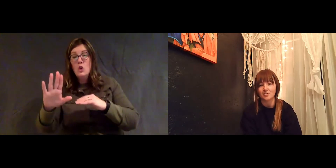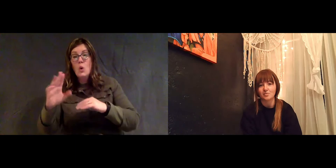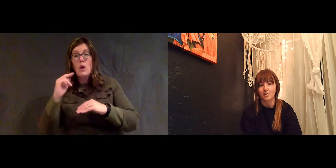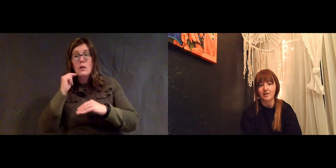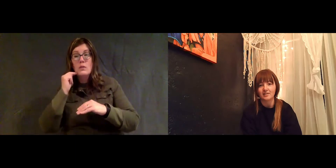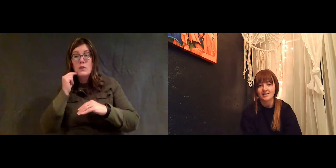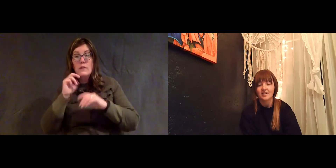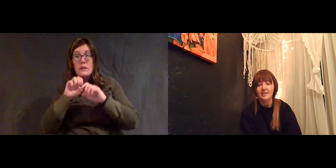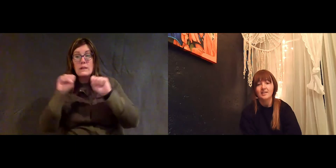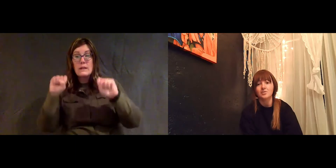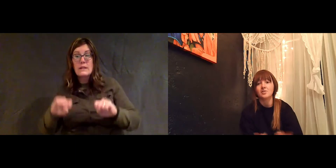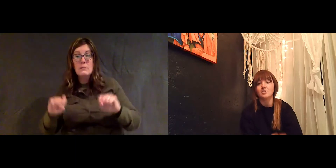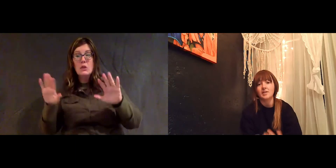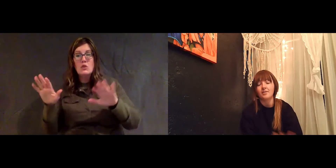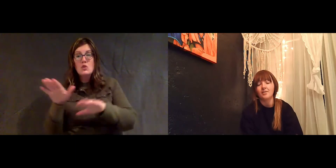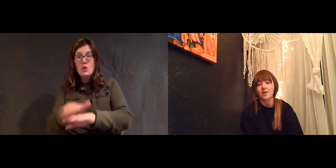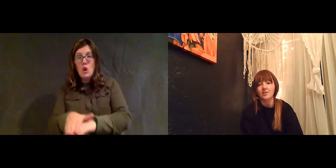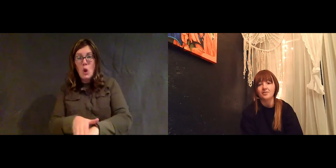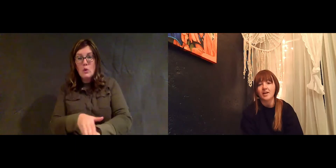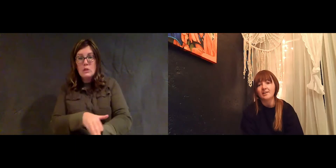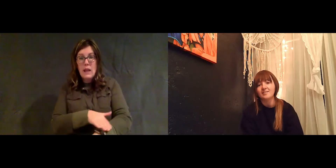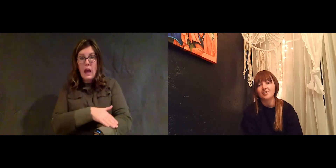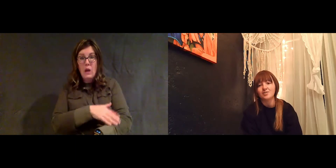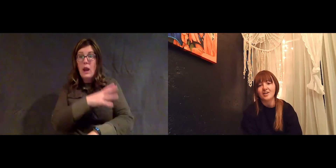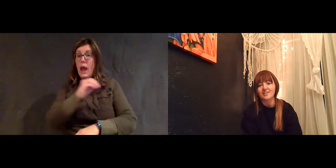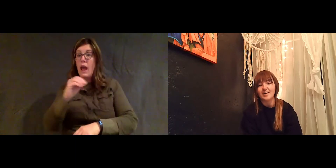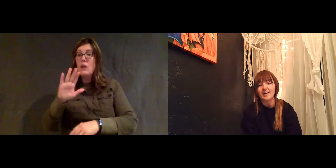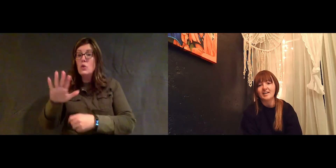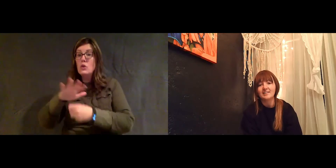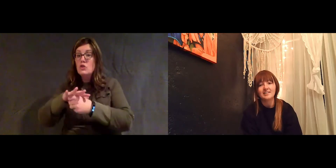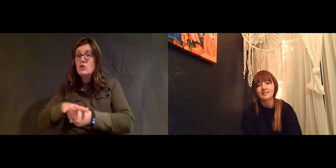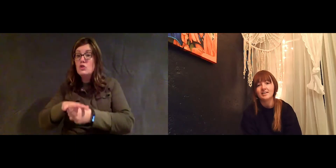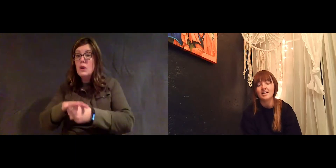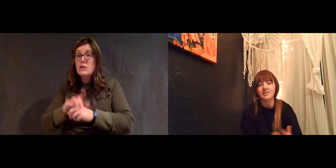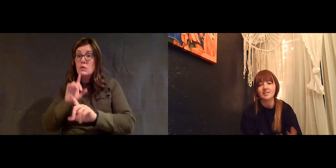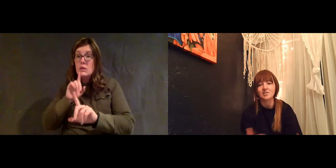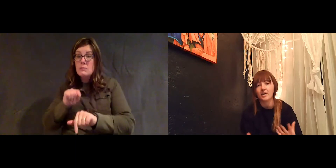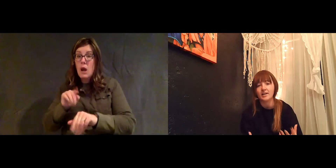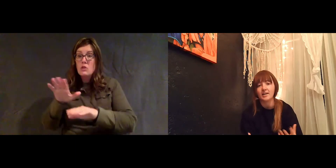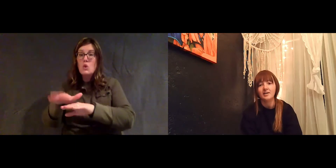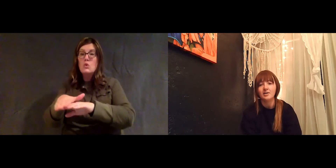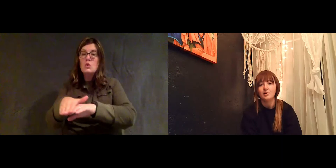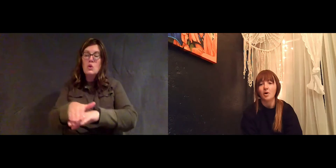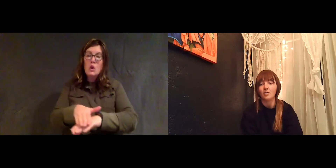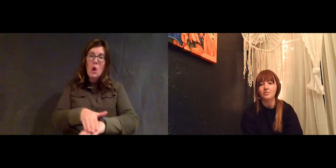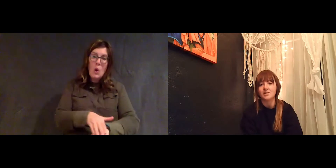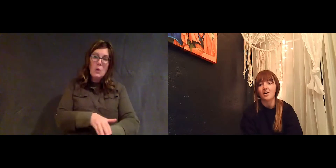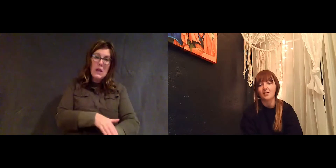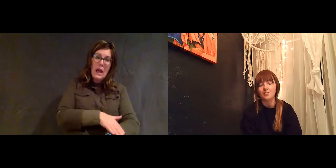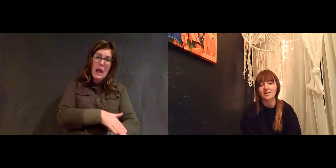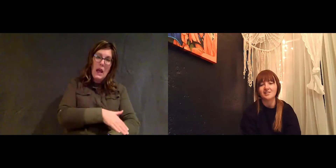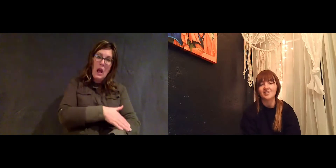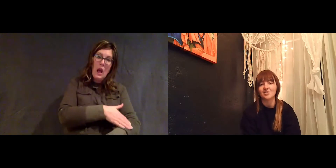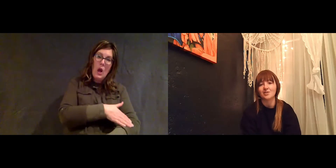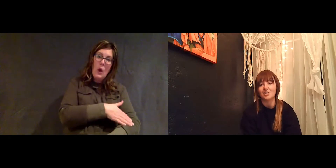stress response, which slows down your heart rate, your adrenaline, and any sweaty palms or armpit situation you might